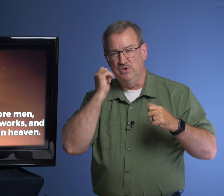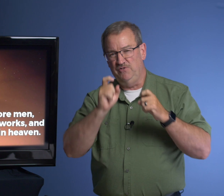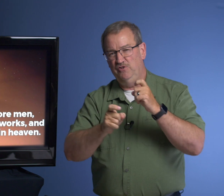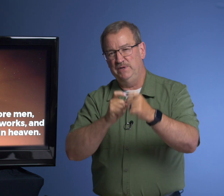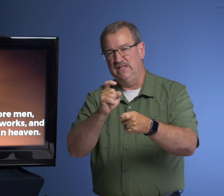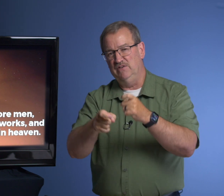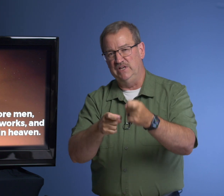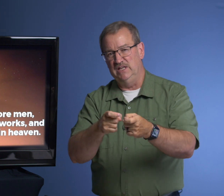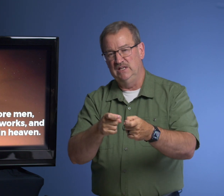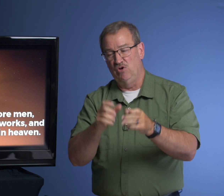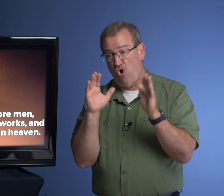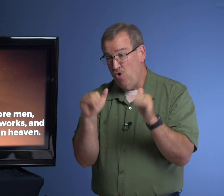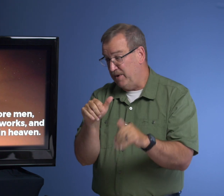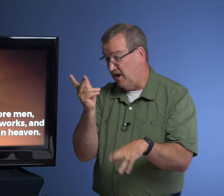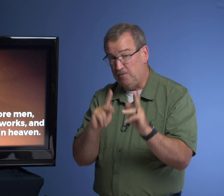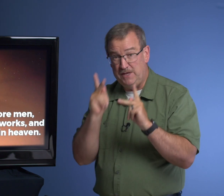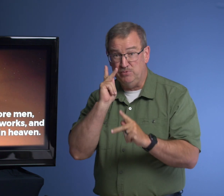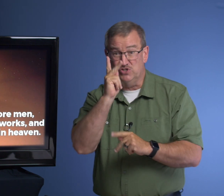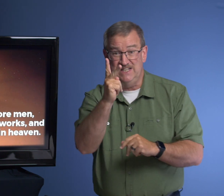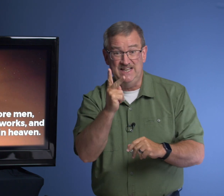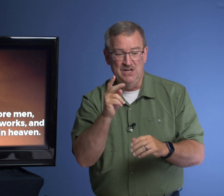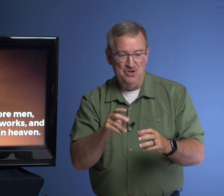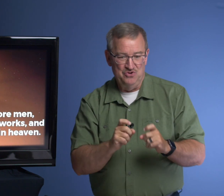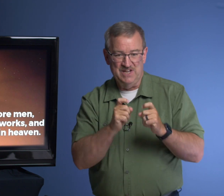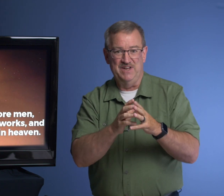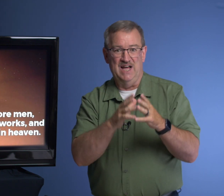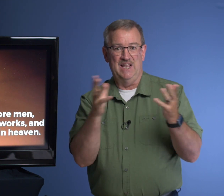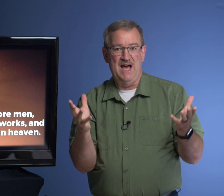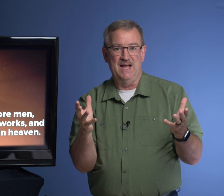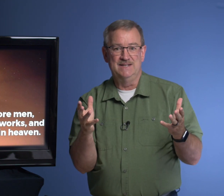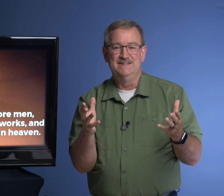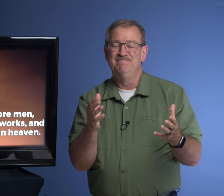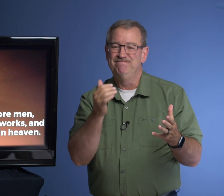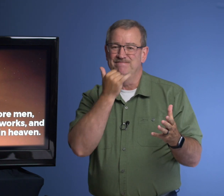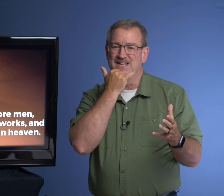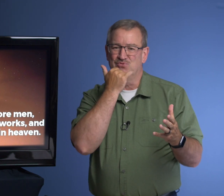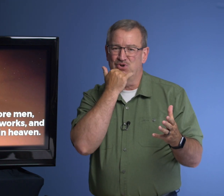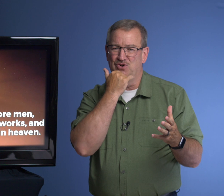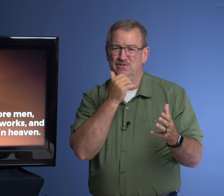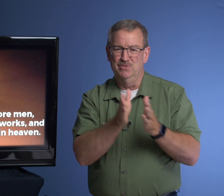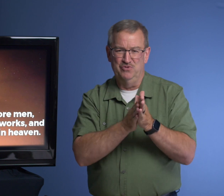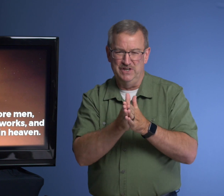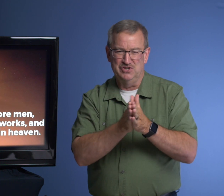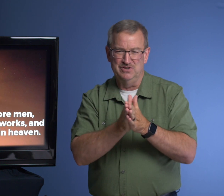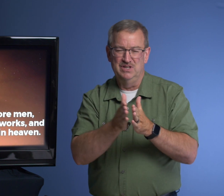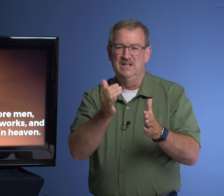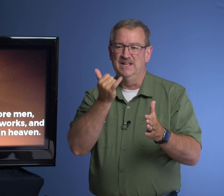if you've been giving, hoping other people see you're giving a lot, that's wrong motivation. That's